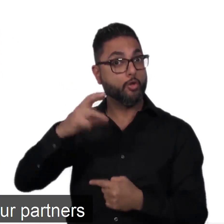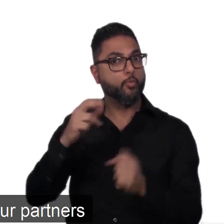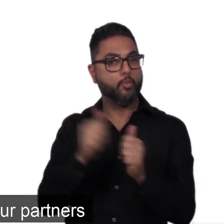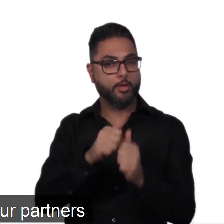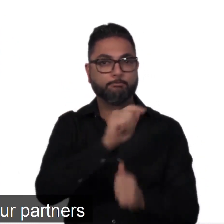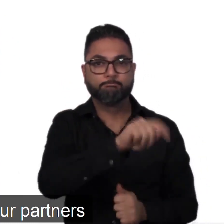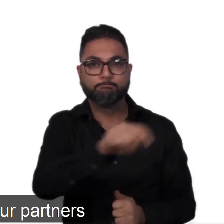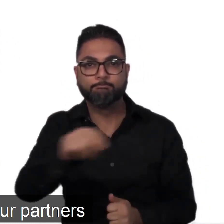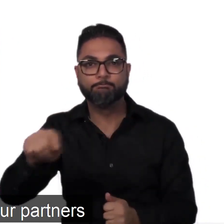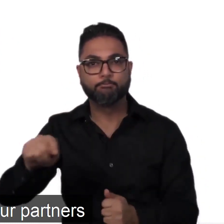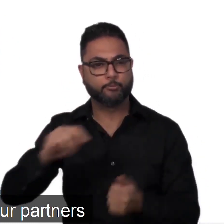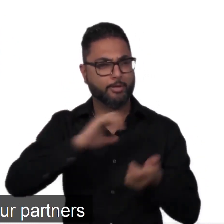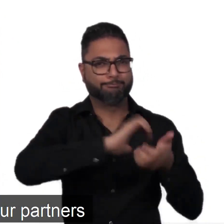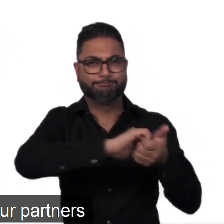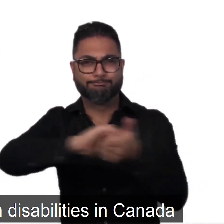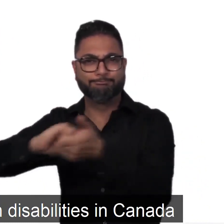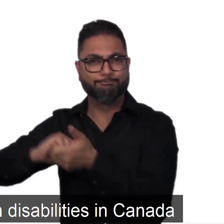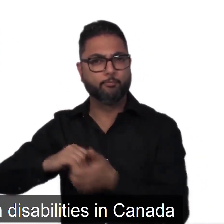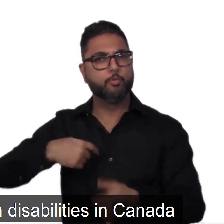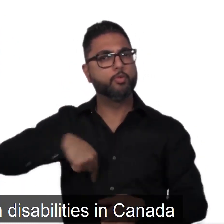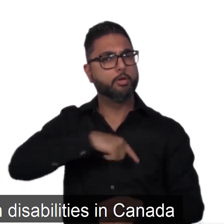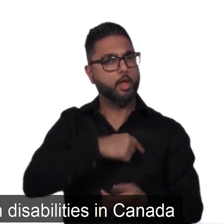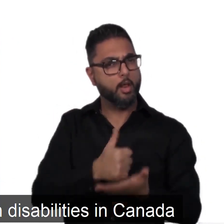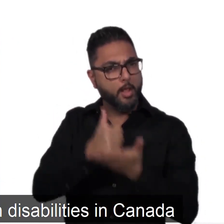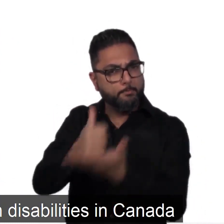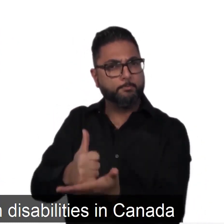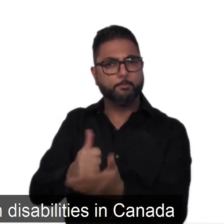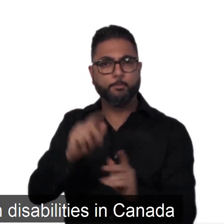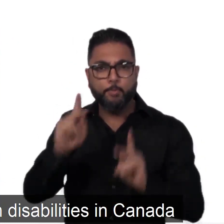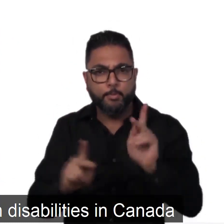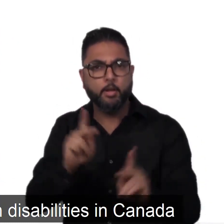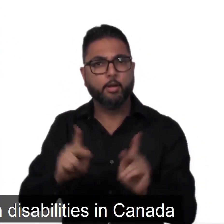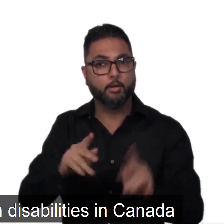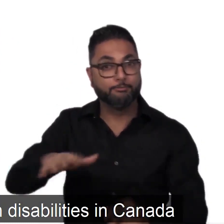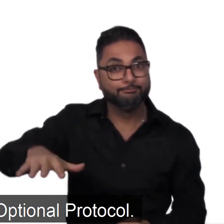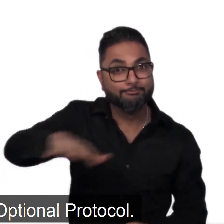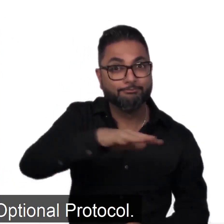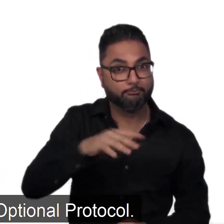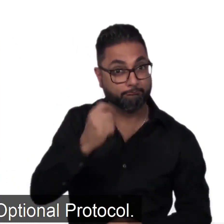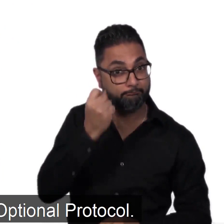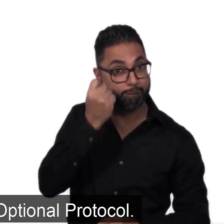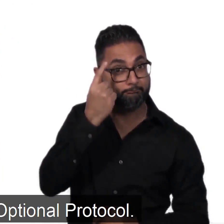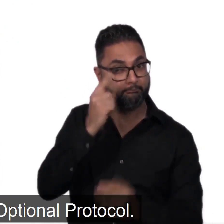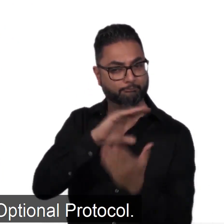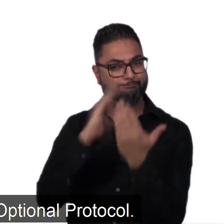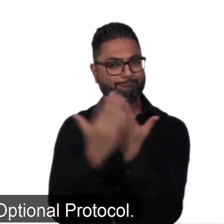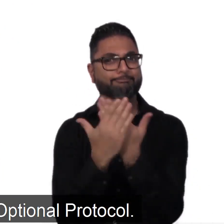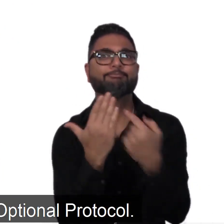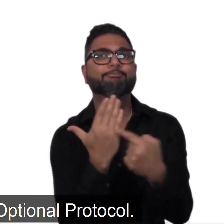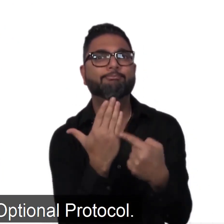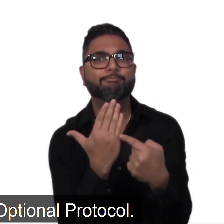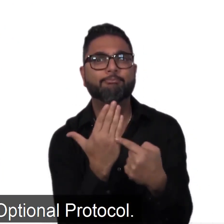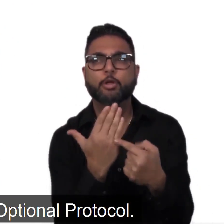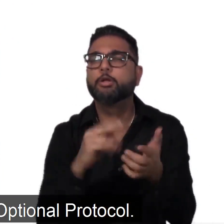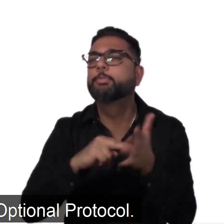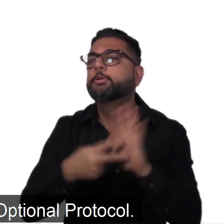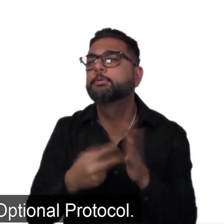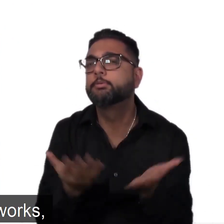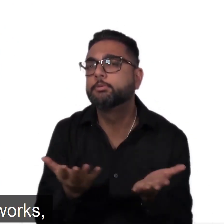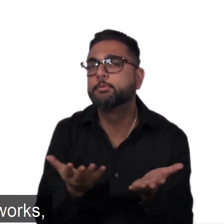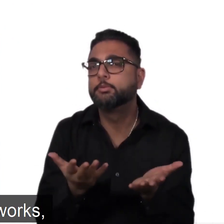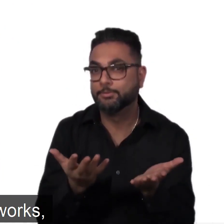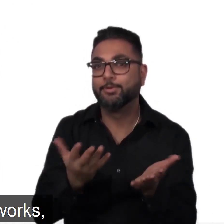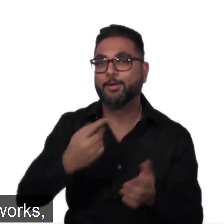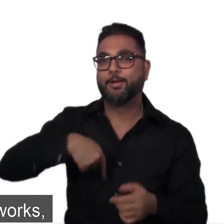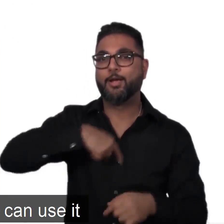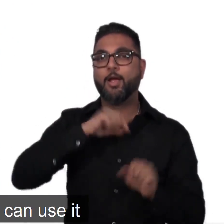Lab, ARCH and our partners want to help people with disabilities in Canada to understand the Optional Protocol,